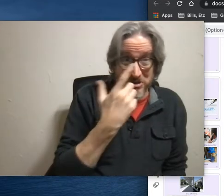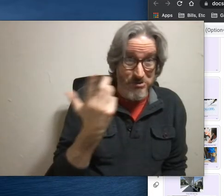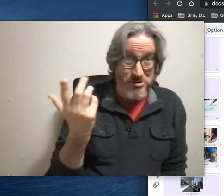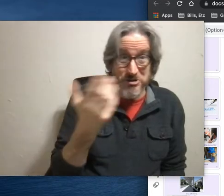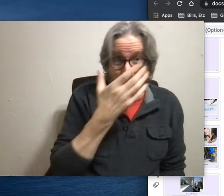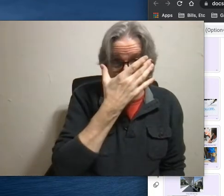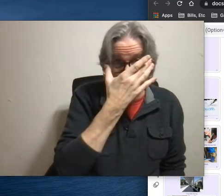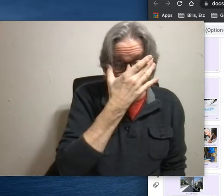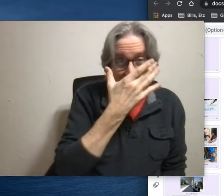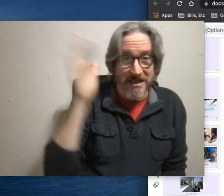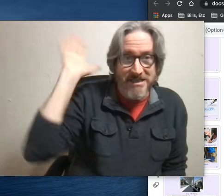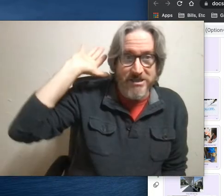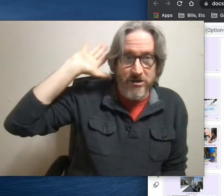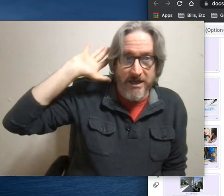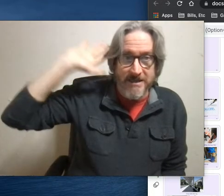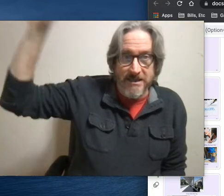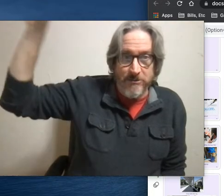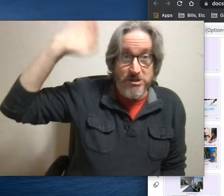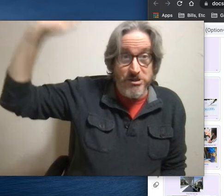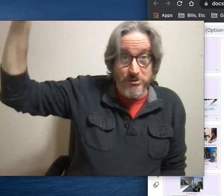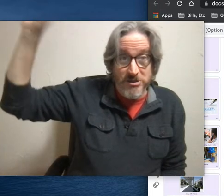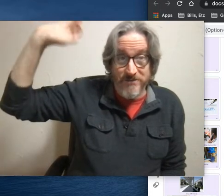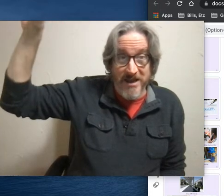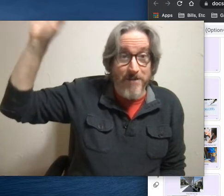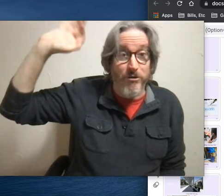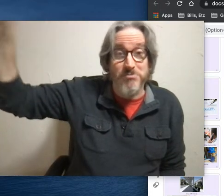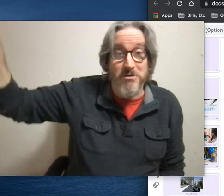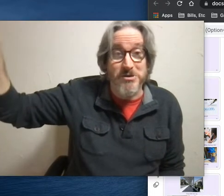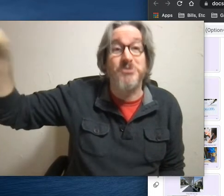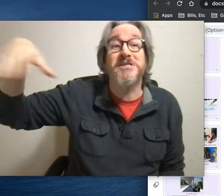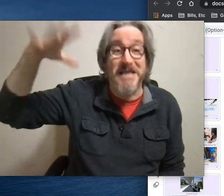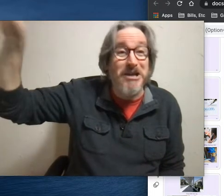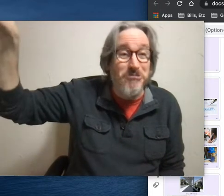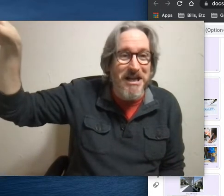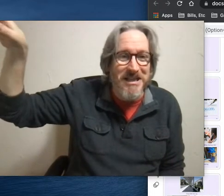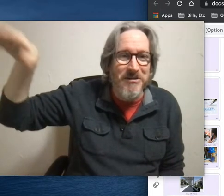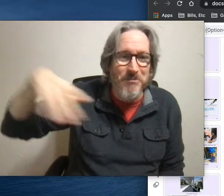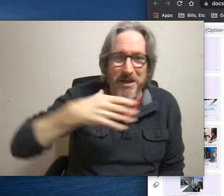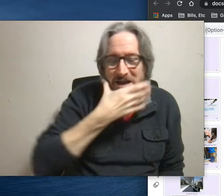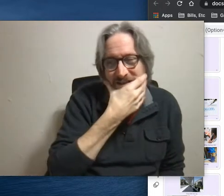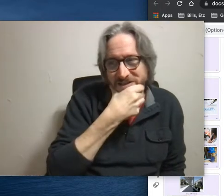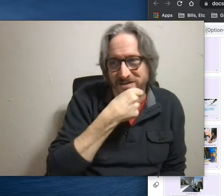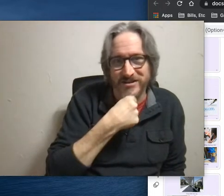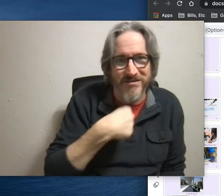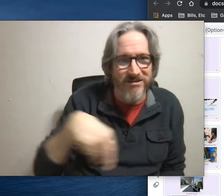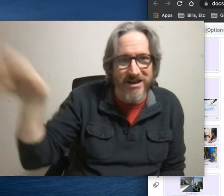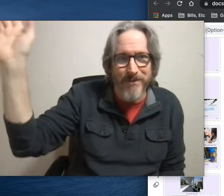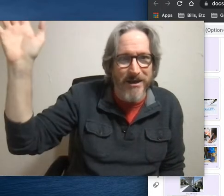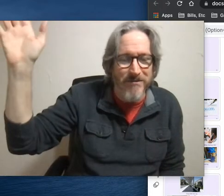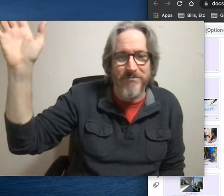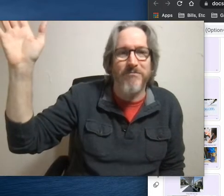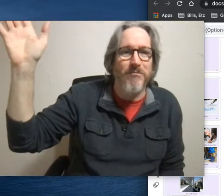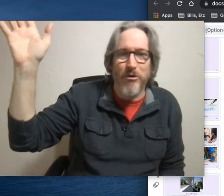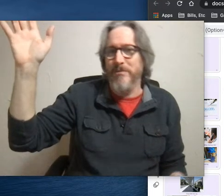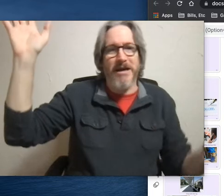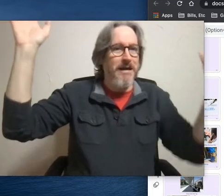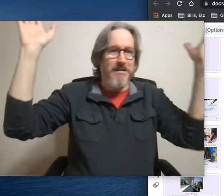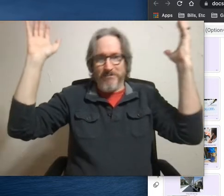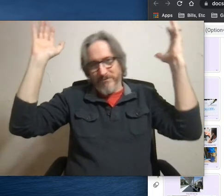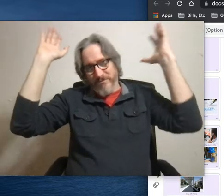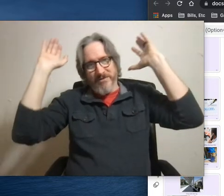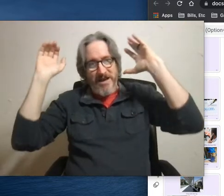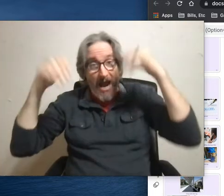don't use dry cleaning unless they're like dealing with suits. If they got Brooks Brothers suits, then they dry clean because they're getting paid more